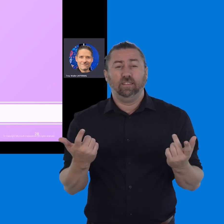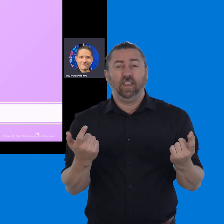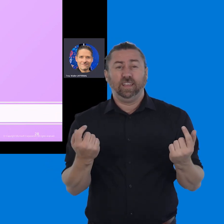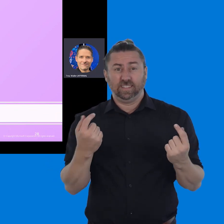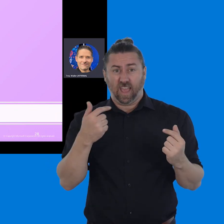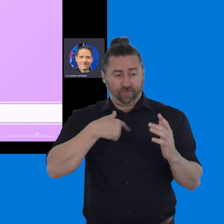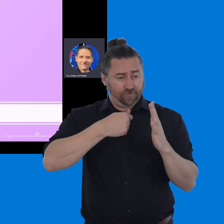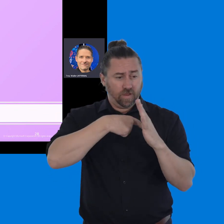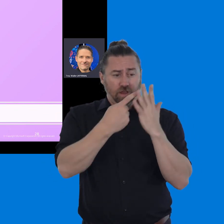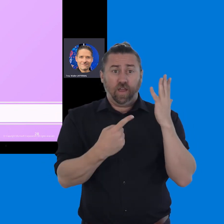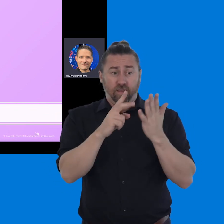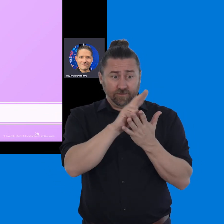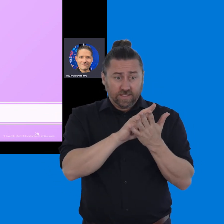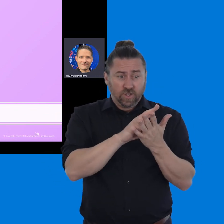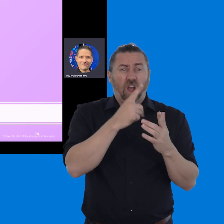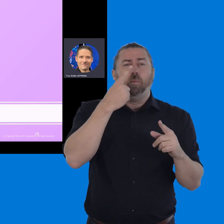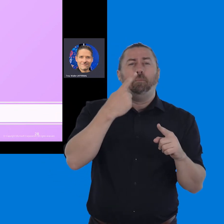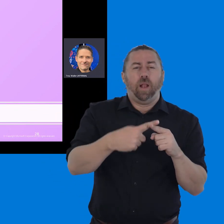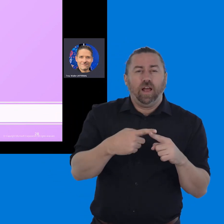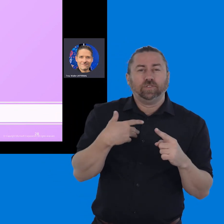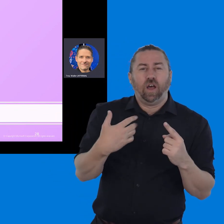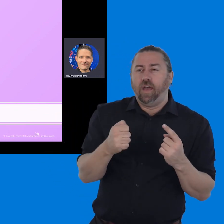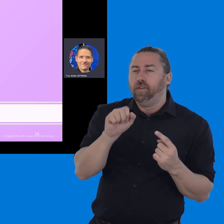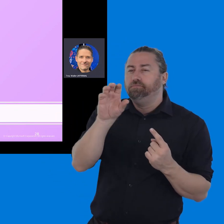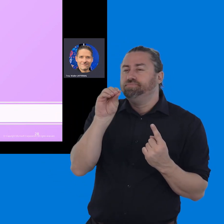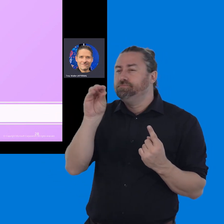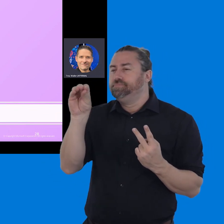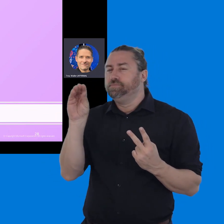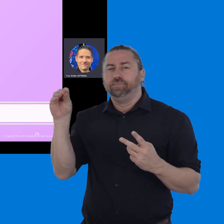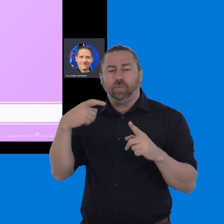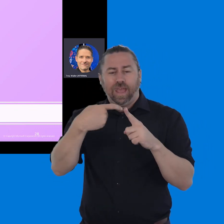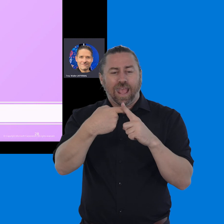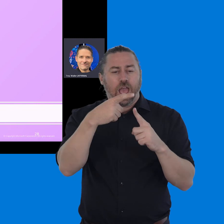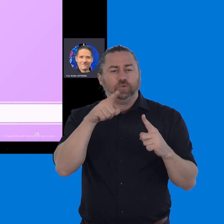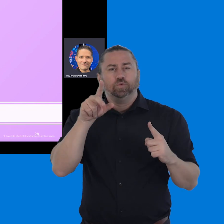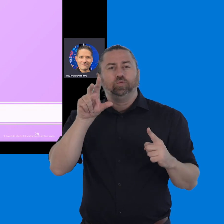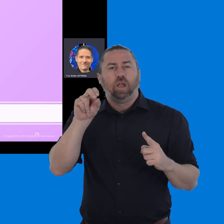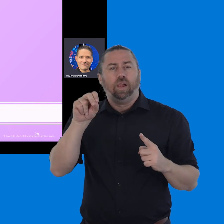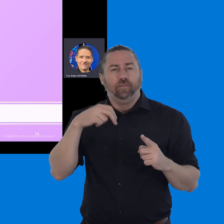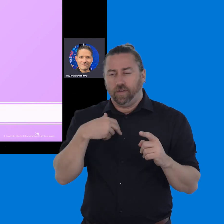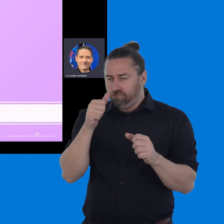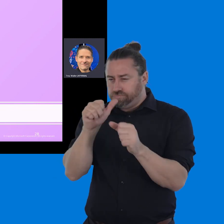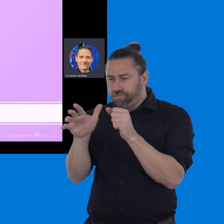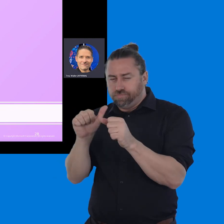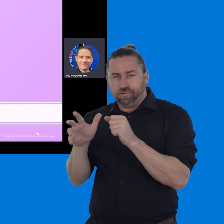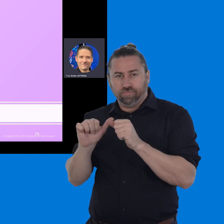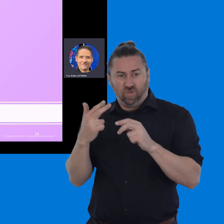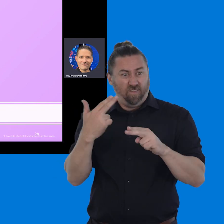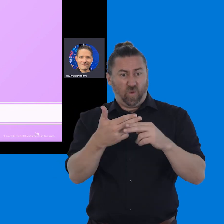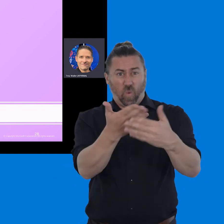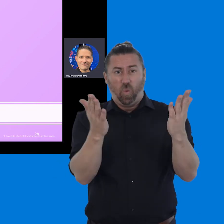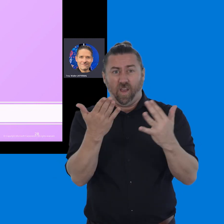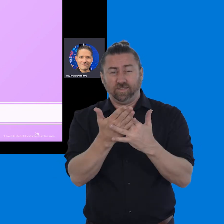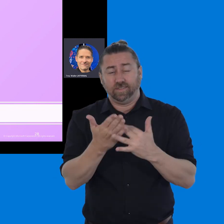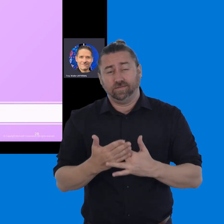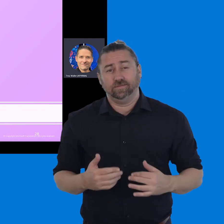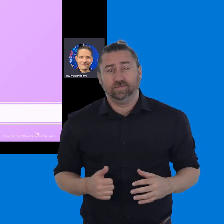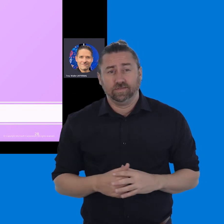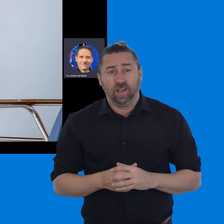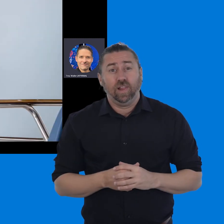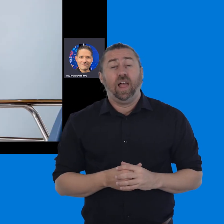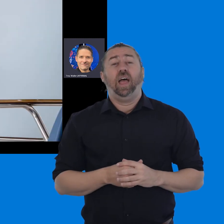aka.ms/TroyYT. It's the videos in this series, as well as some specialized K-12 stuff that I've built for you as